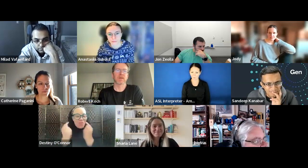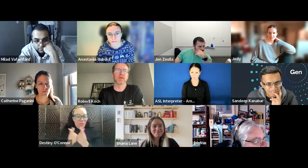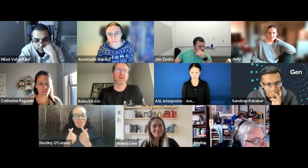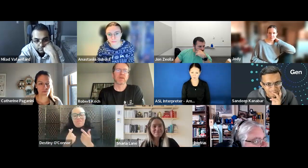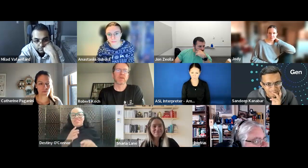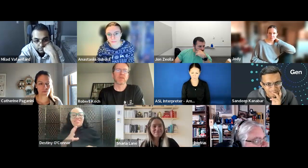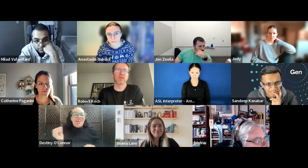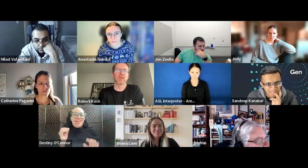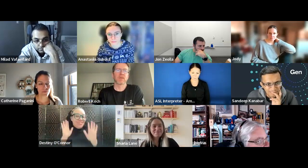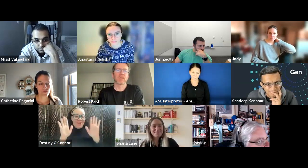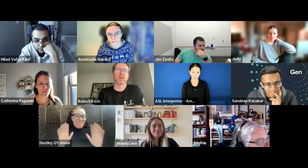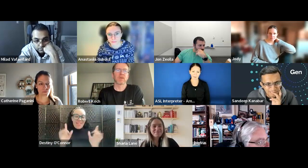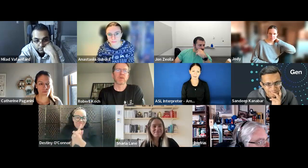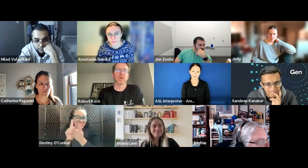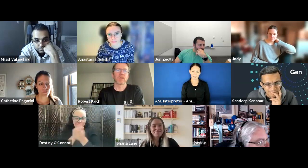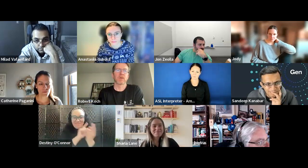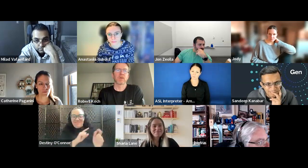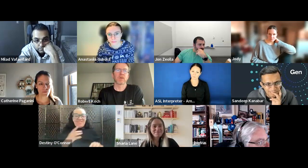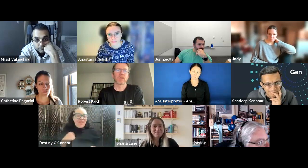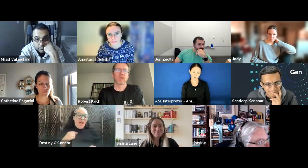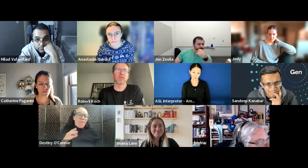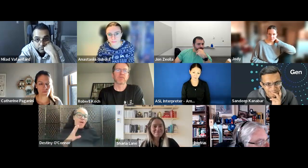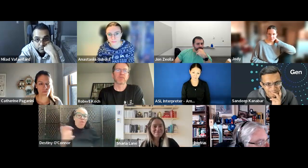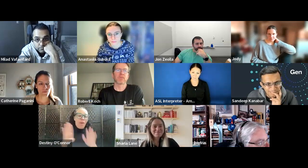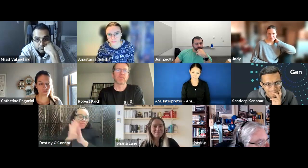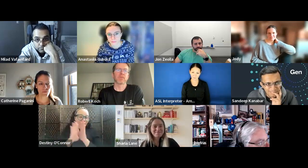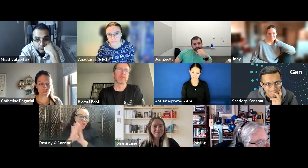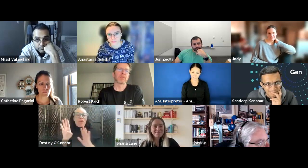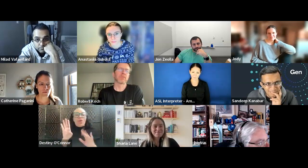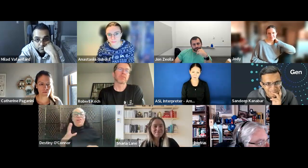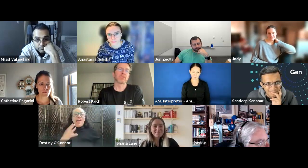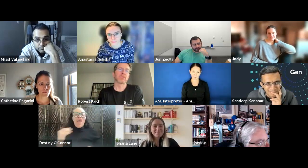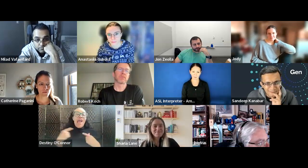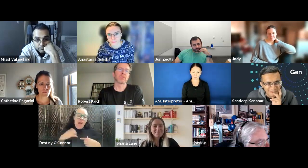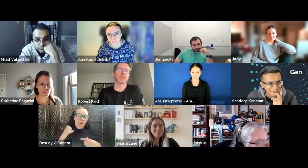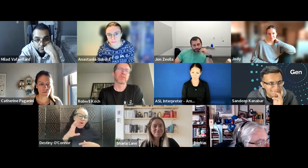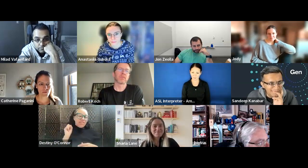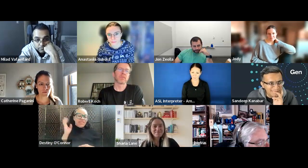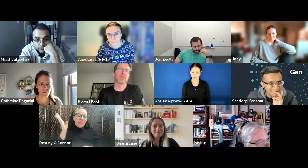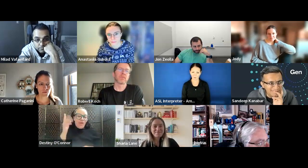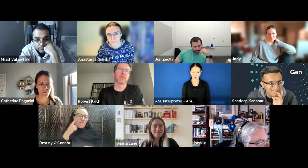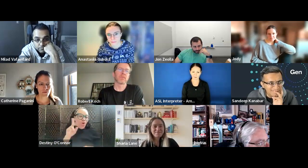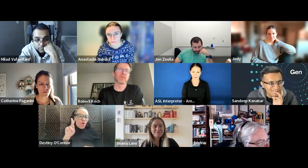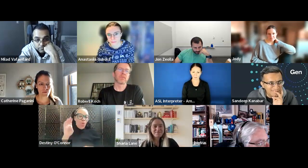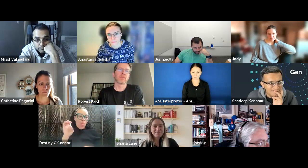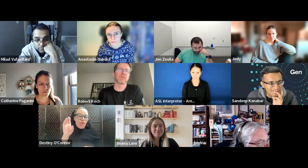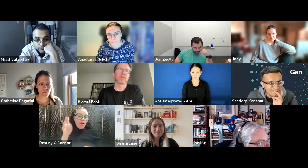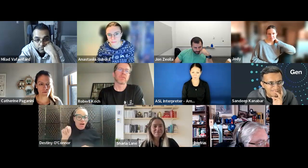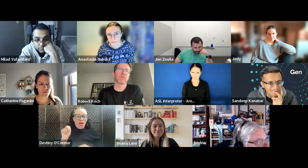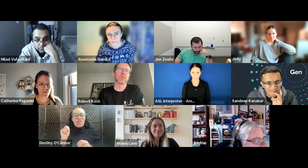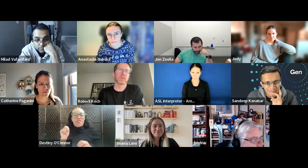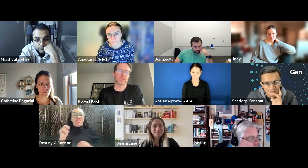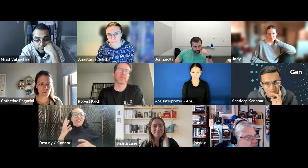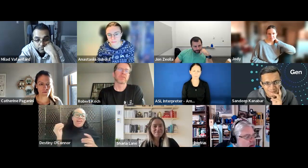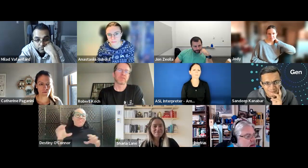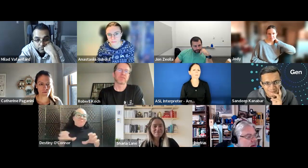am the co-chair for this group. First of all, it's very nice to meet you. I am the web developer, and I was a